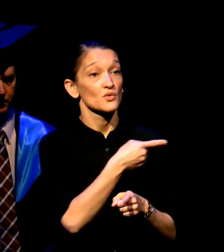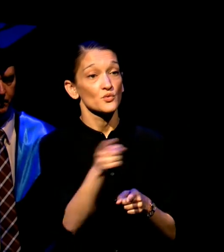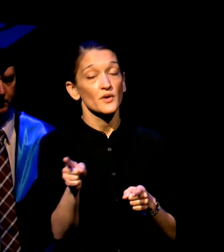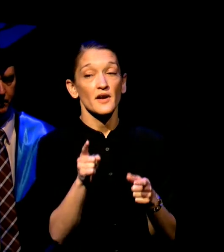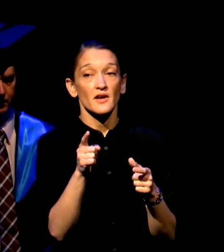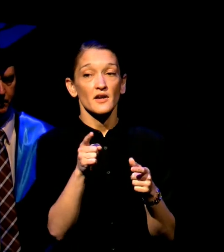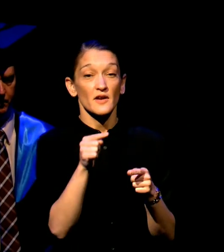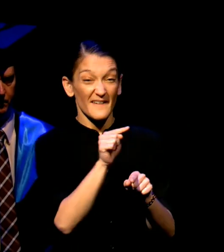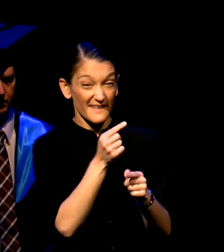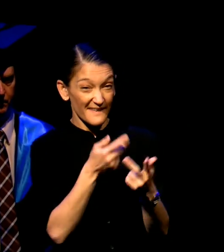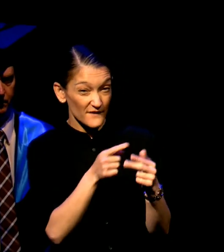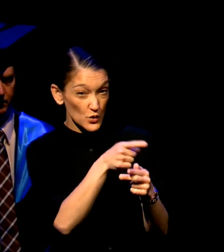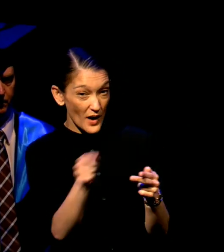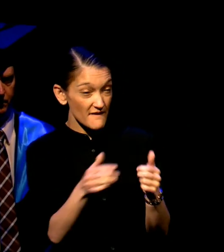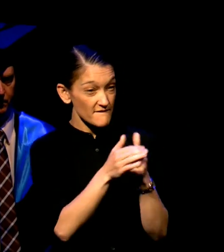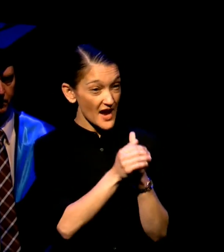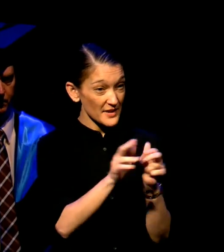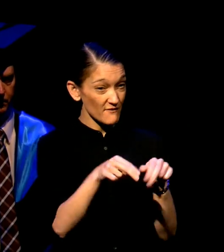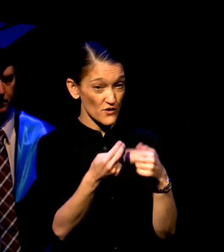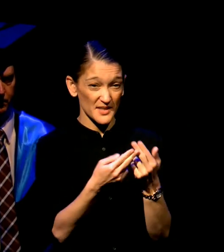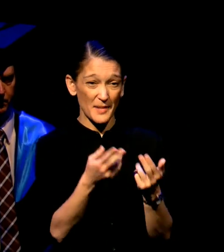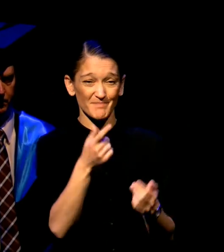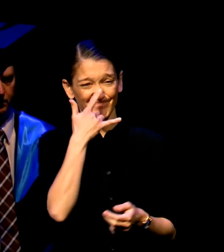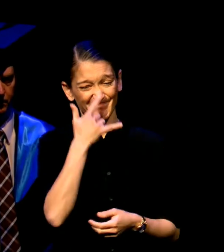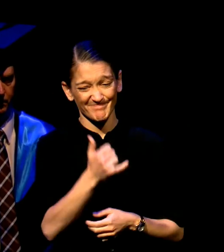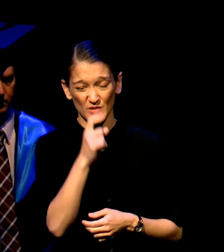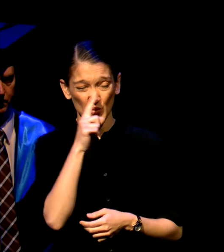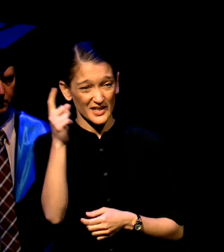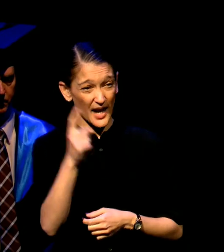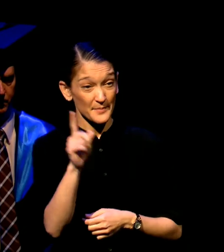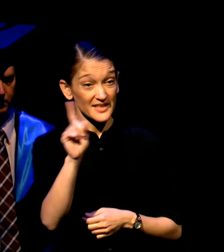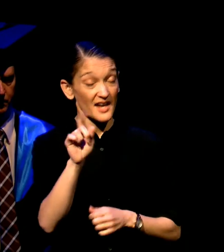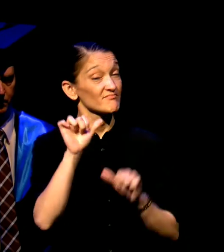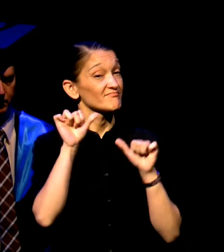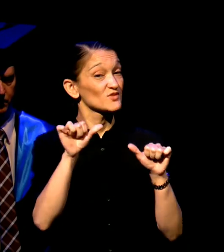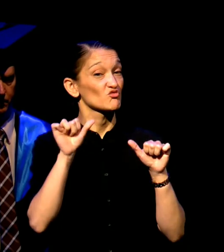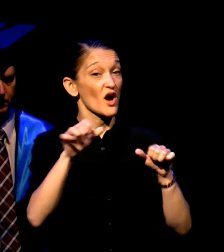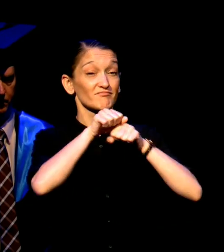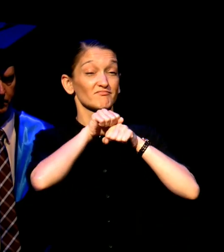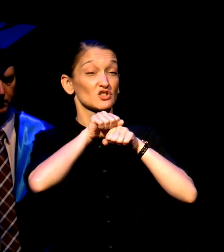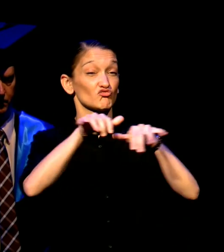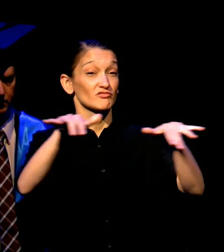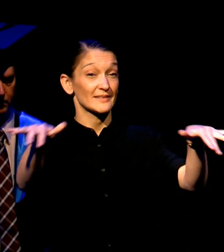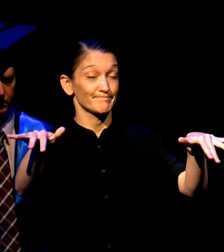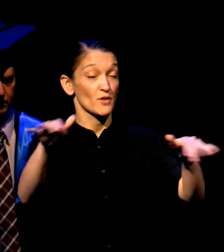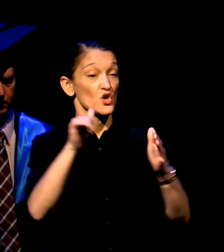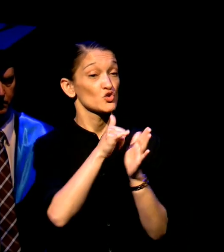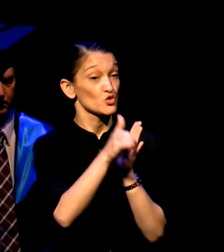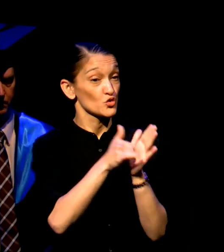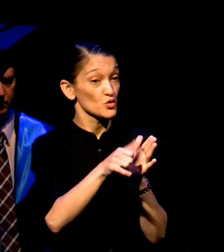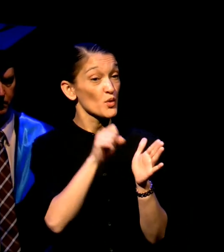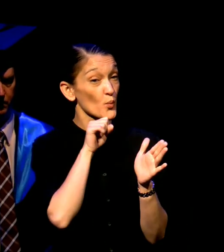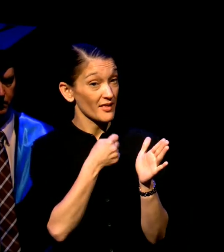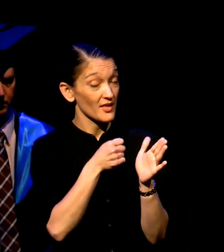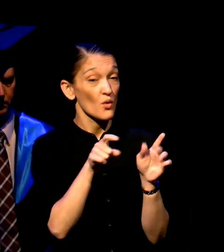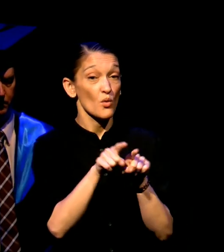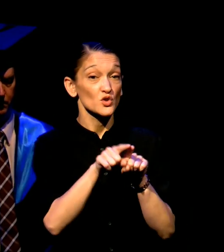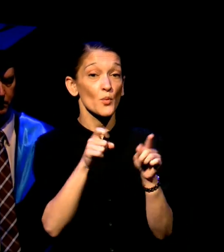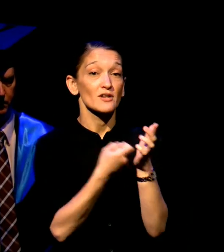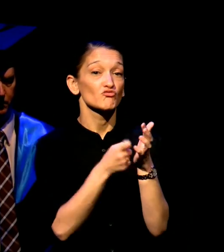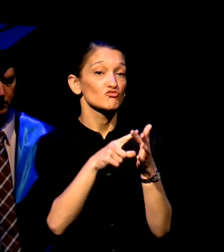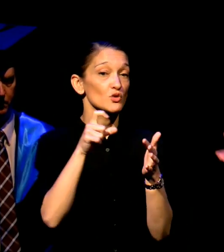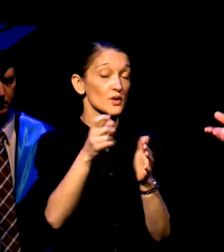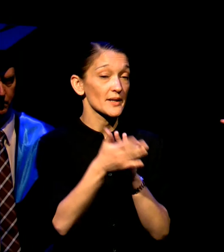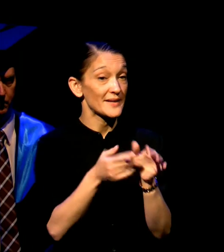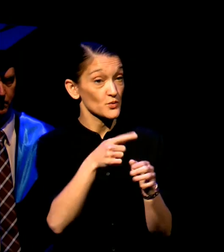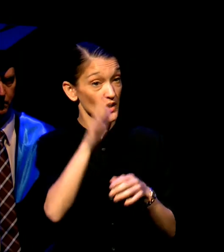loved ones that were unable to make today, we are streaming live on YouTube. It'll also be available afterwards for you to go home and watch